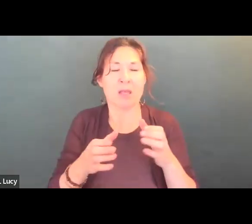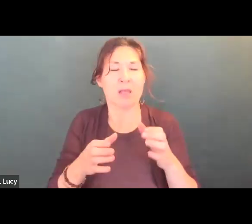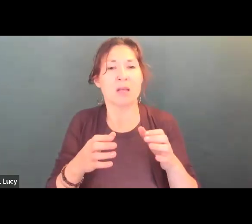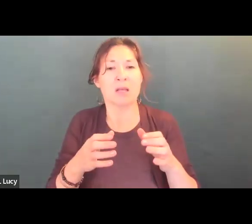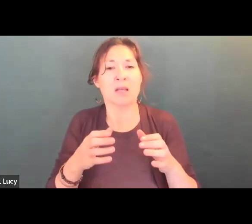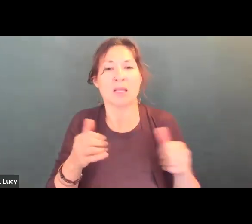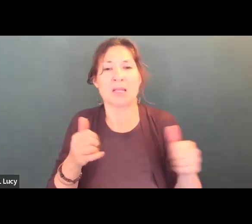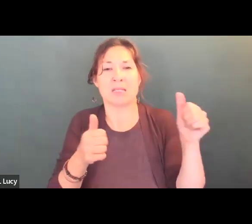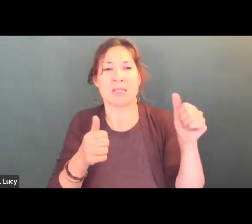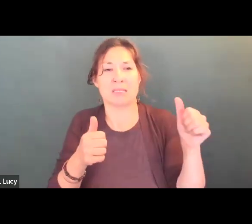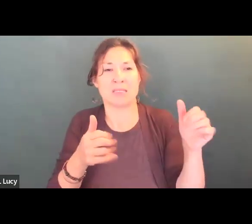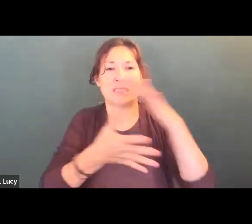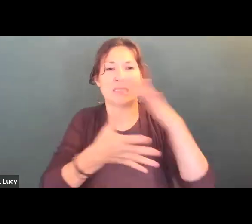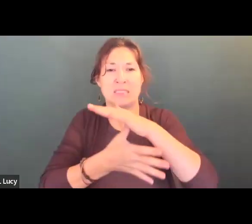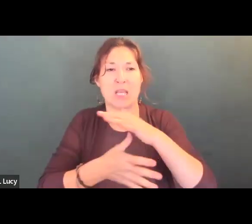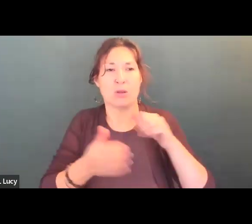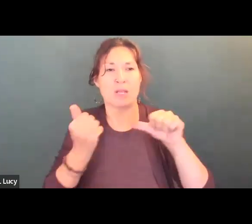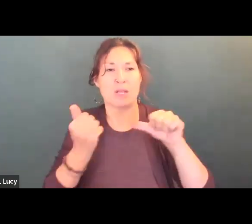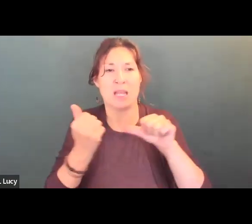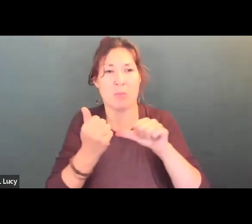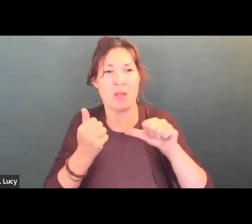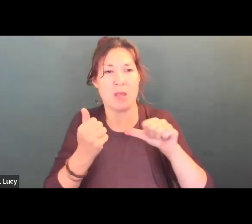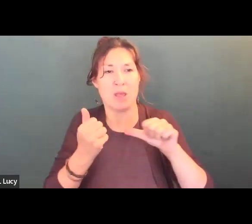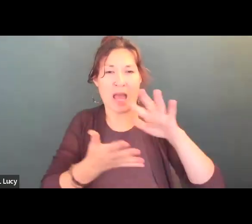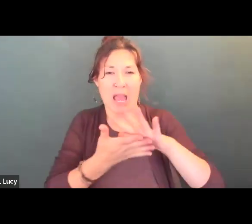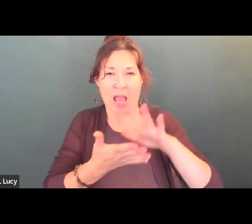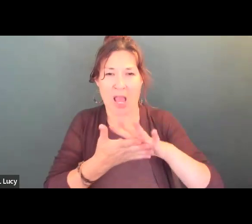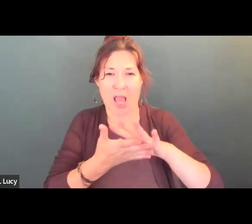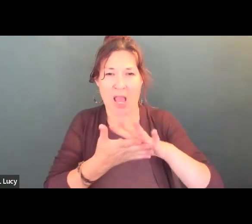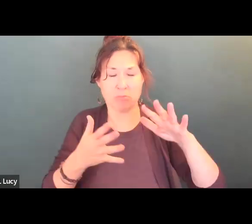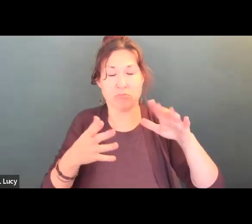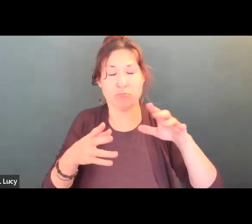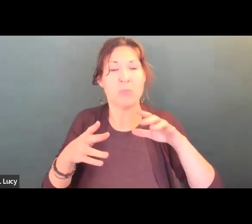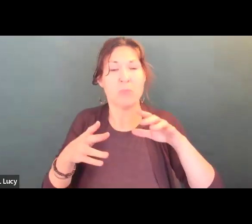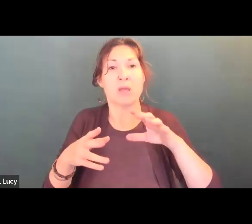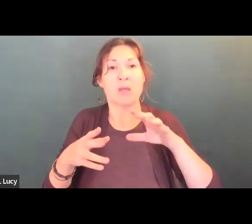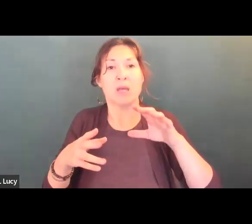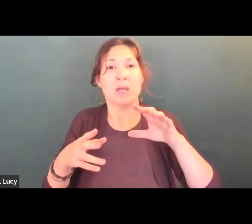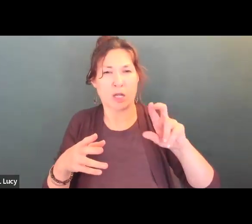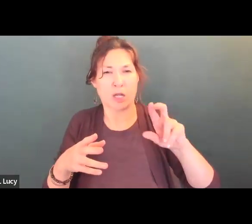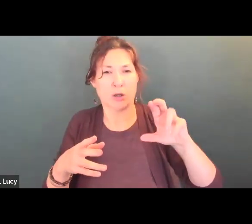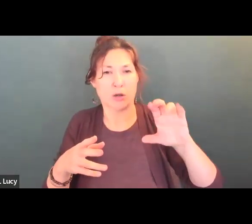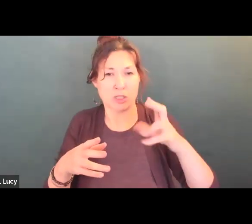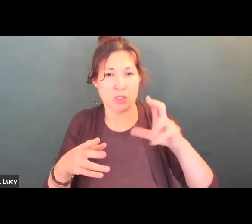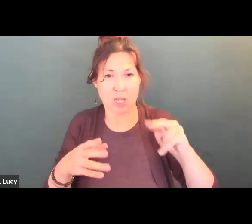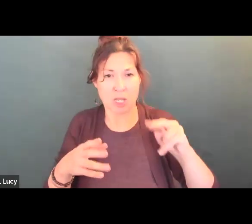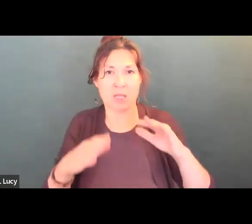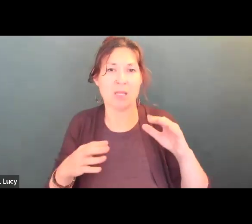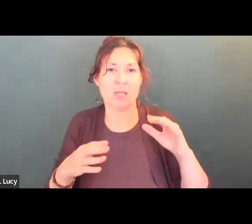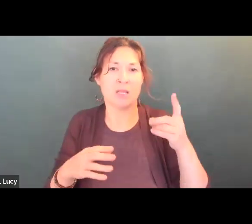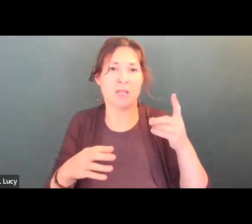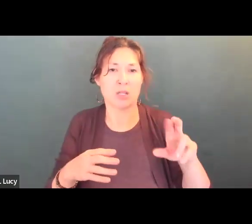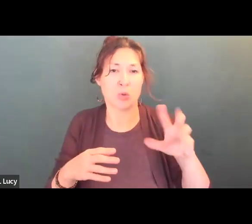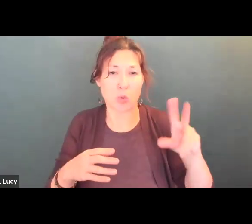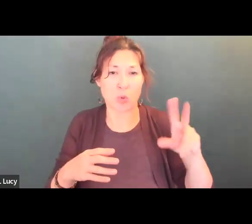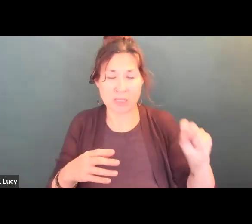of Academics, Dr. Linda Chen, Dr. Kristen Weeks, who's our Region 5 school soup, and the BPS academic team for